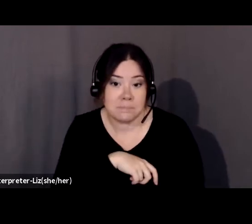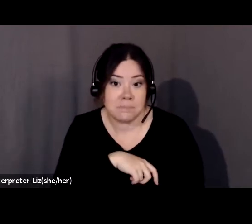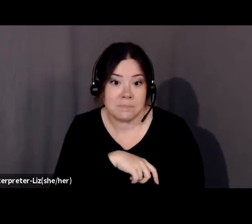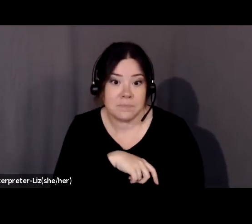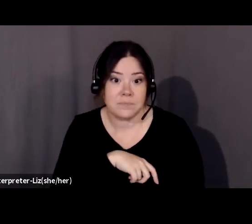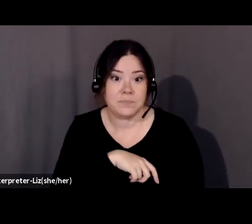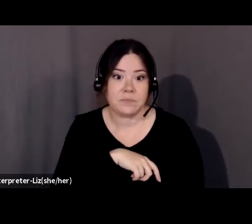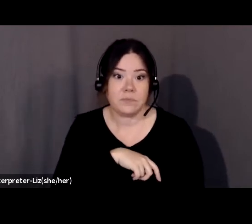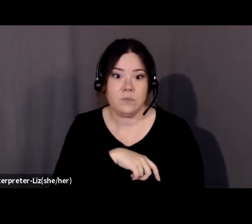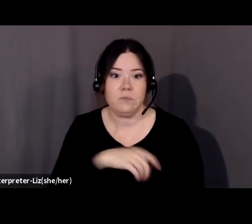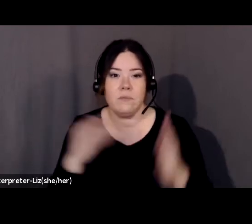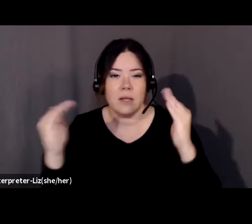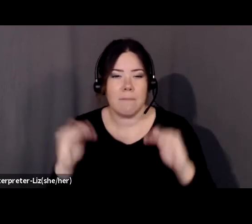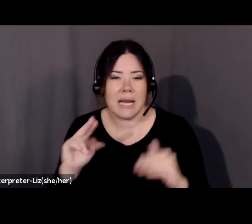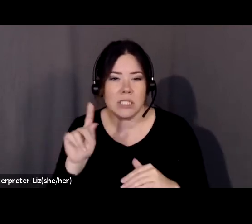Let me get to my next notes.